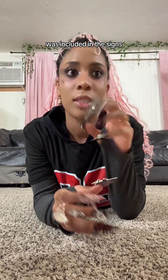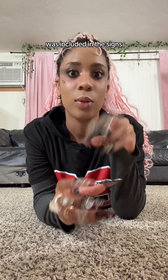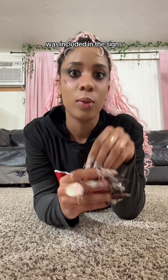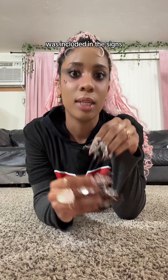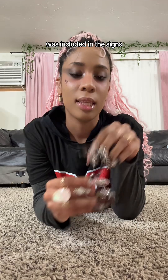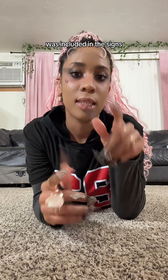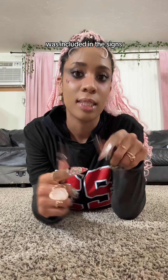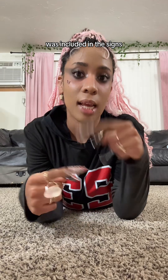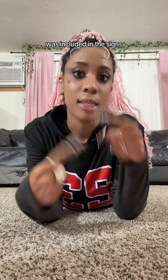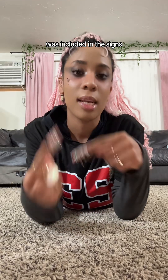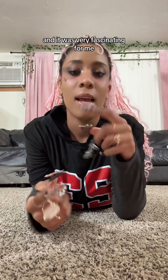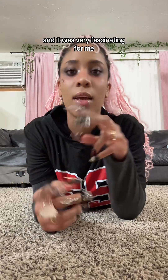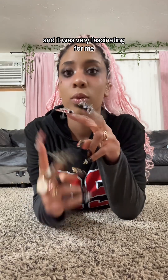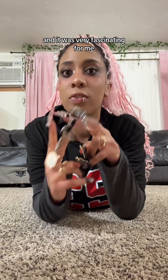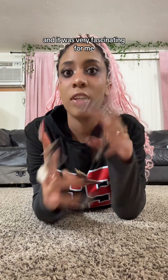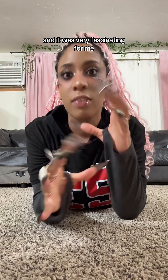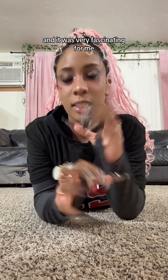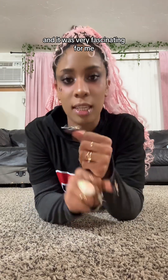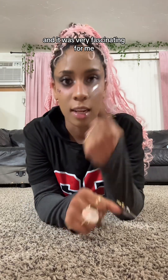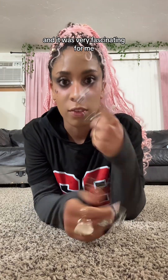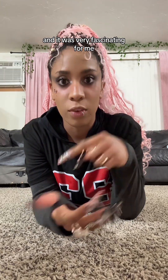included in the sign. And it was very fascinating for me,